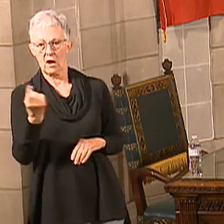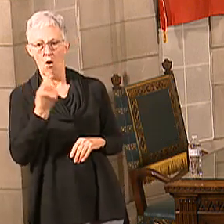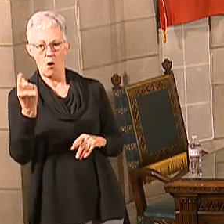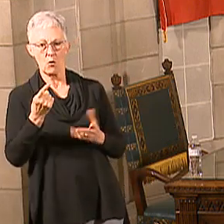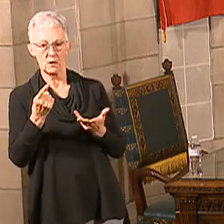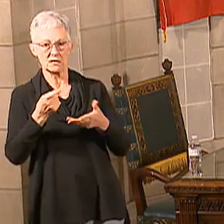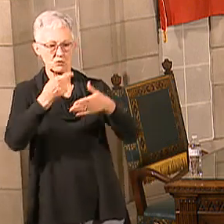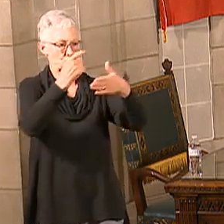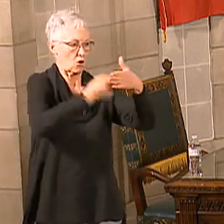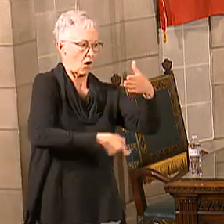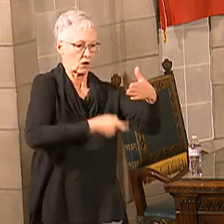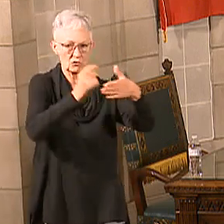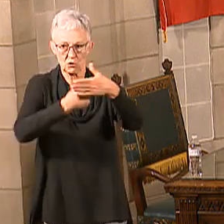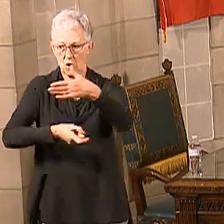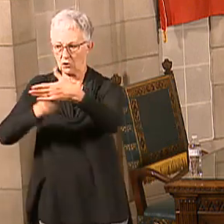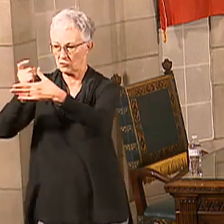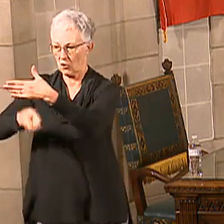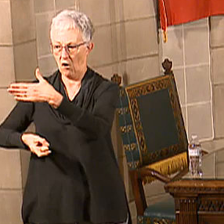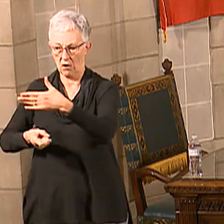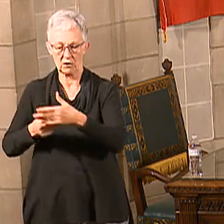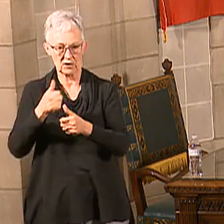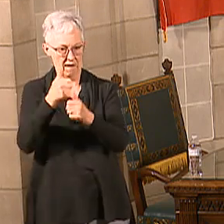check, and we get paid.